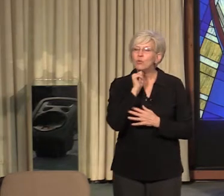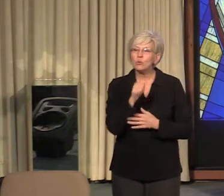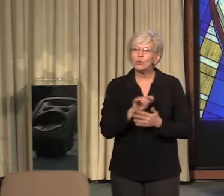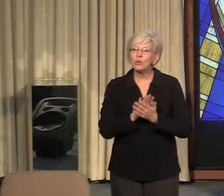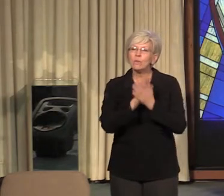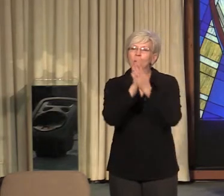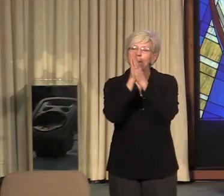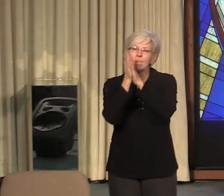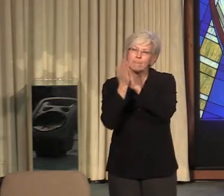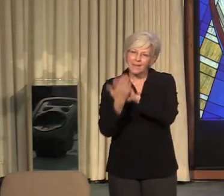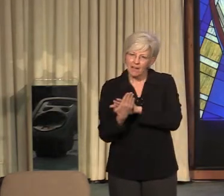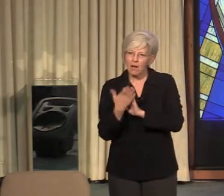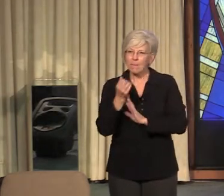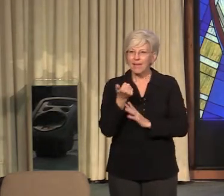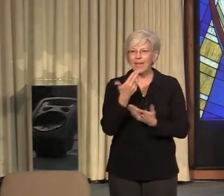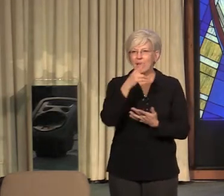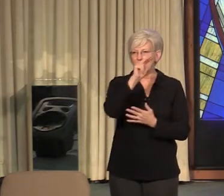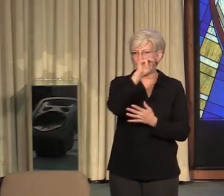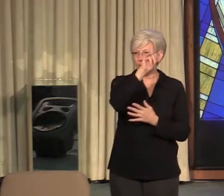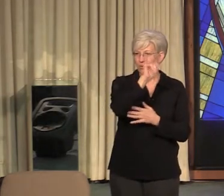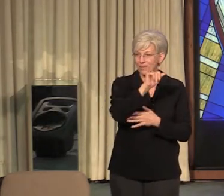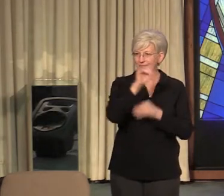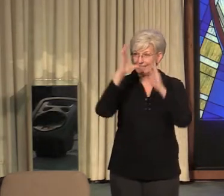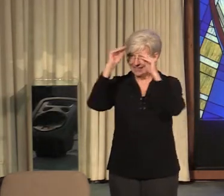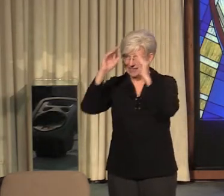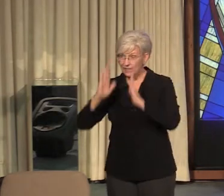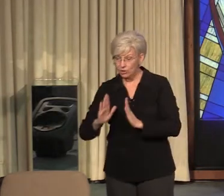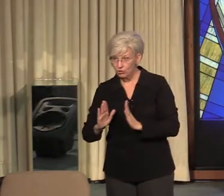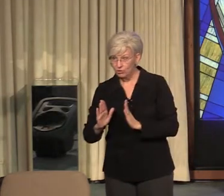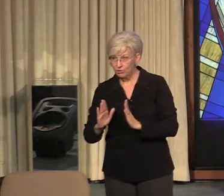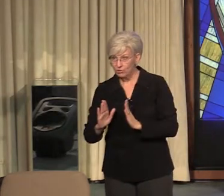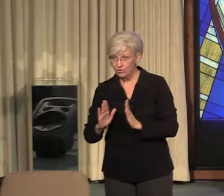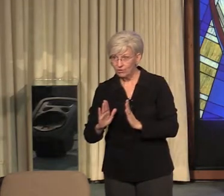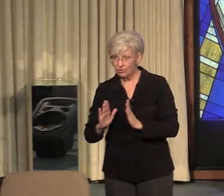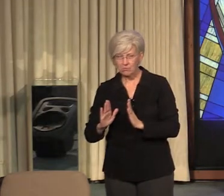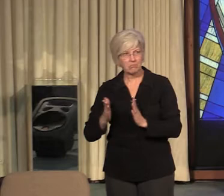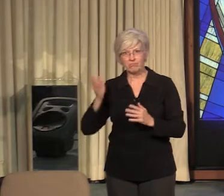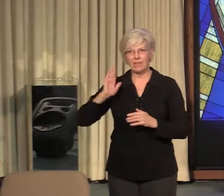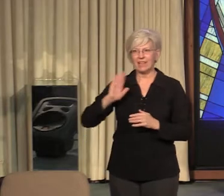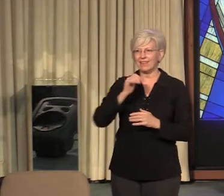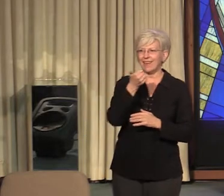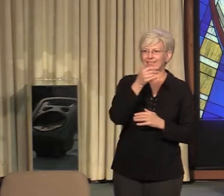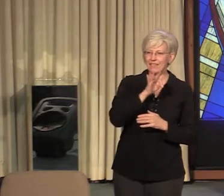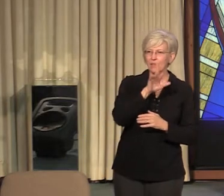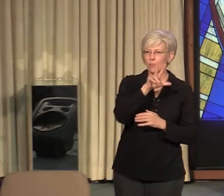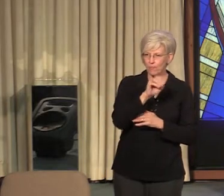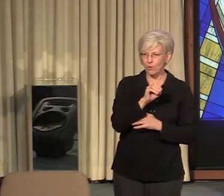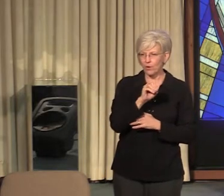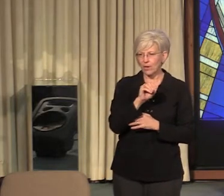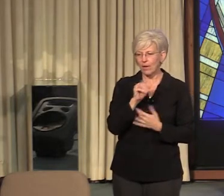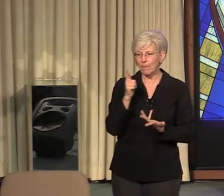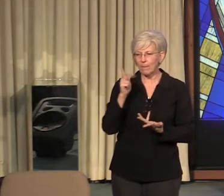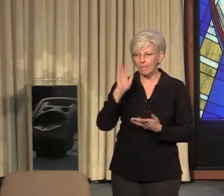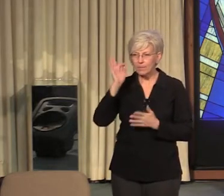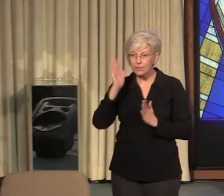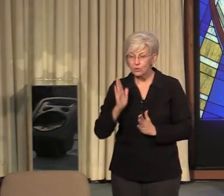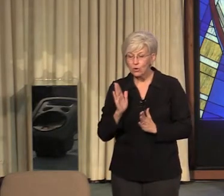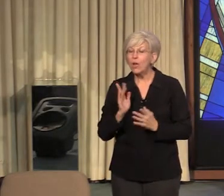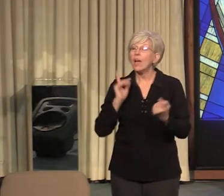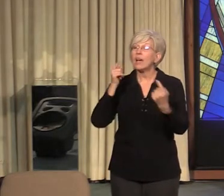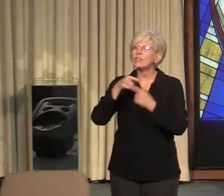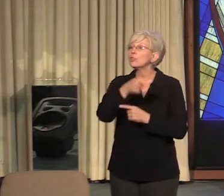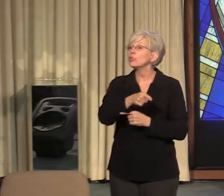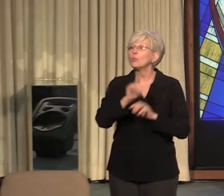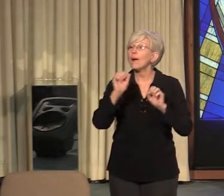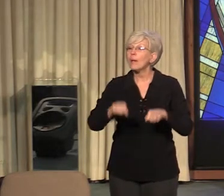a unity teacher, then in the 1930s, a unity minister, until one was